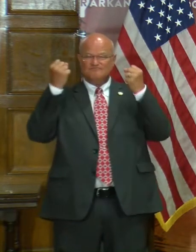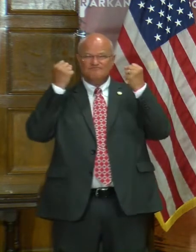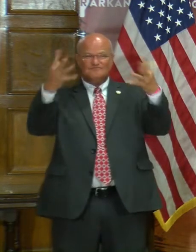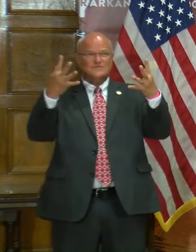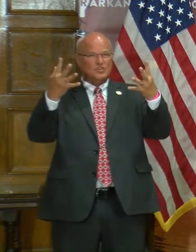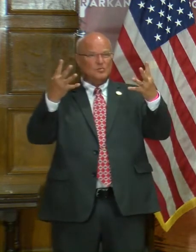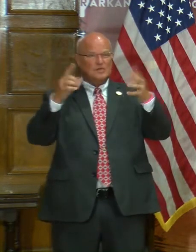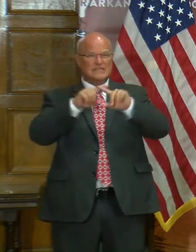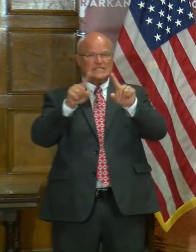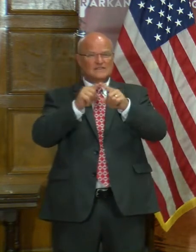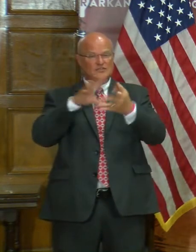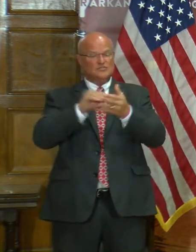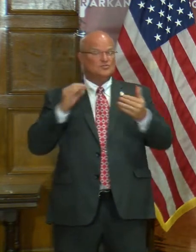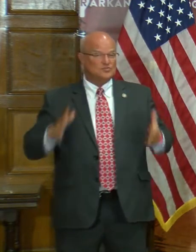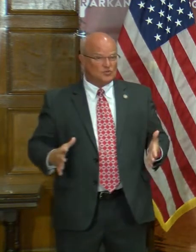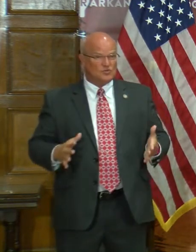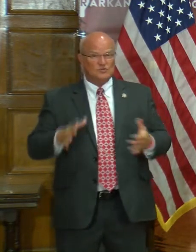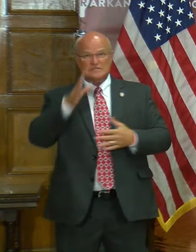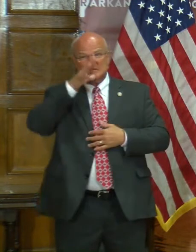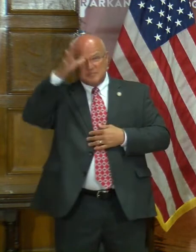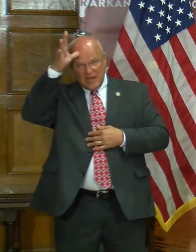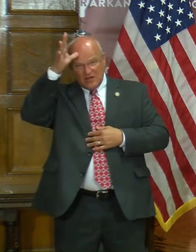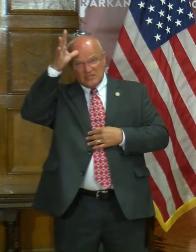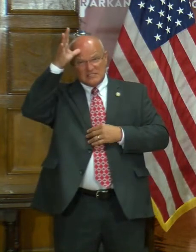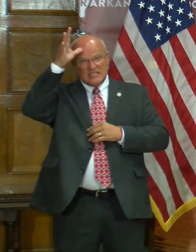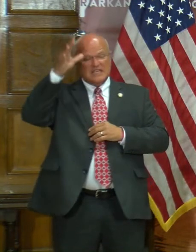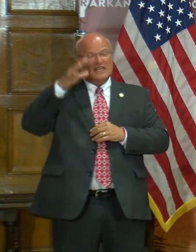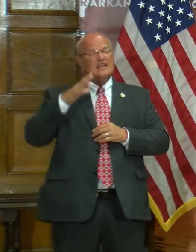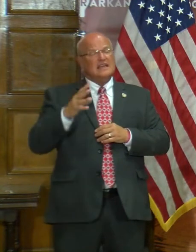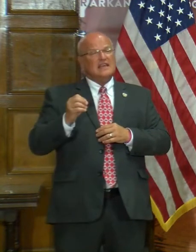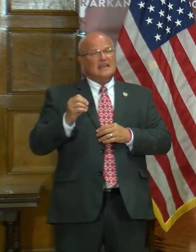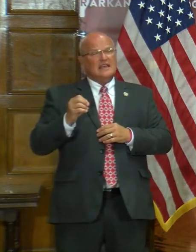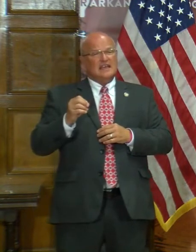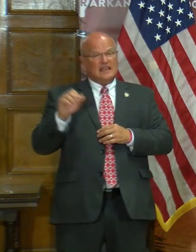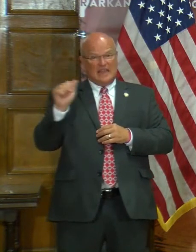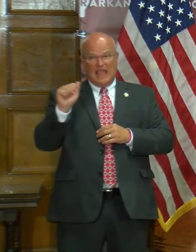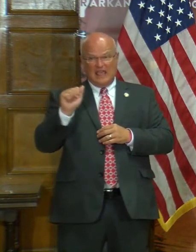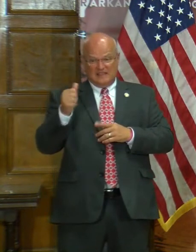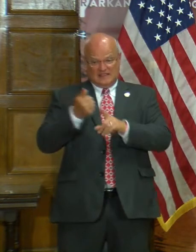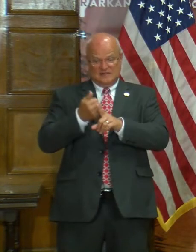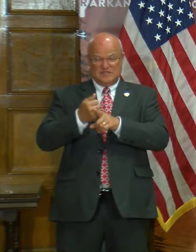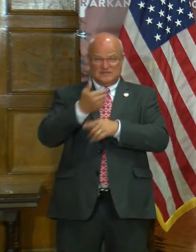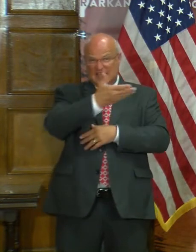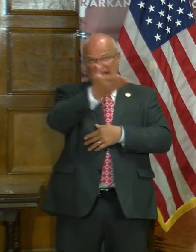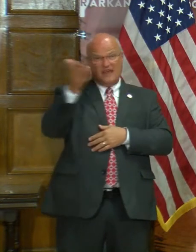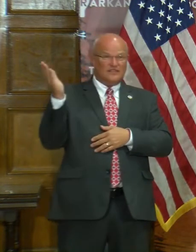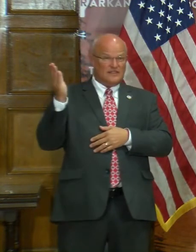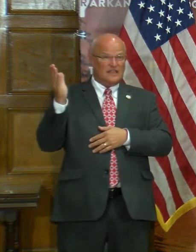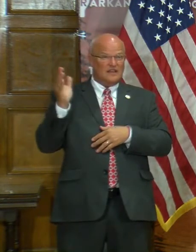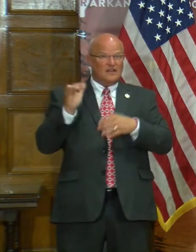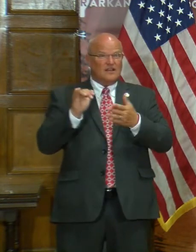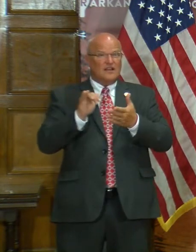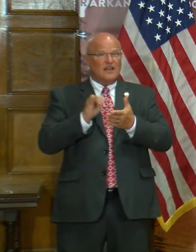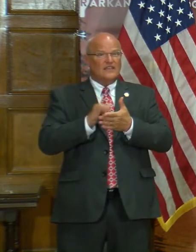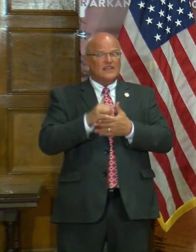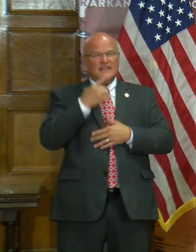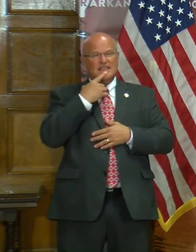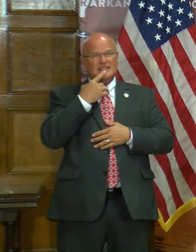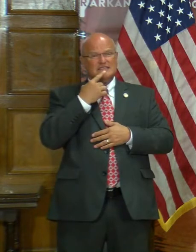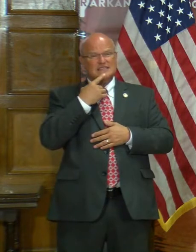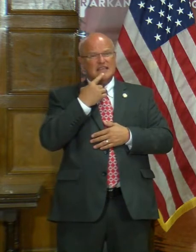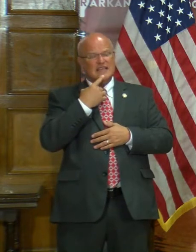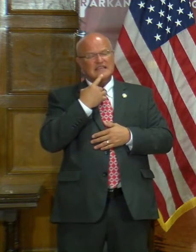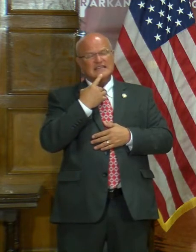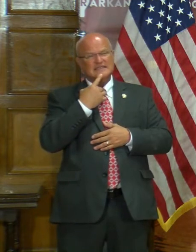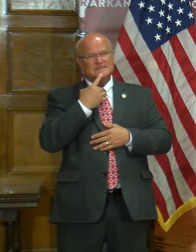many students and parents and athletes that are out there that they said in